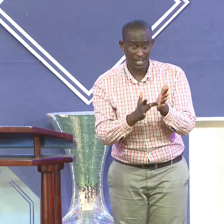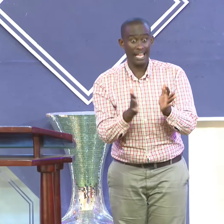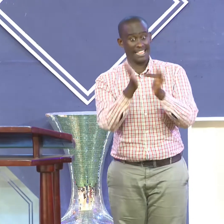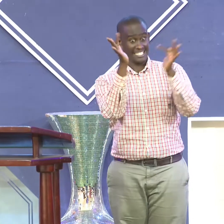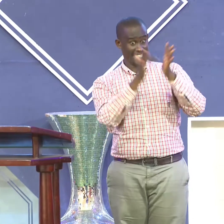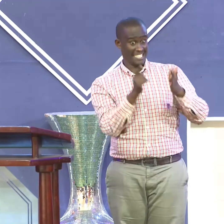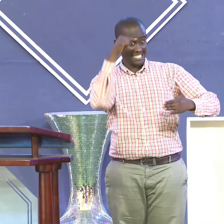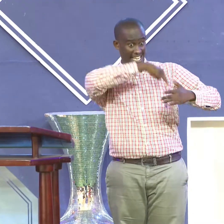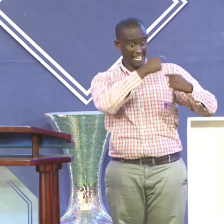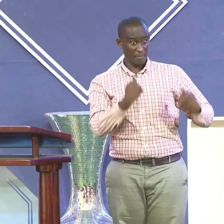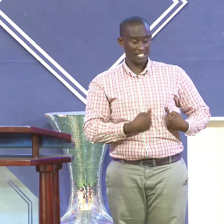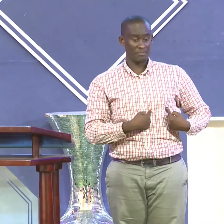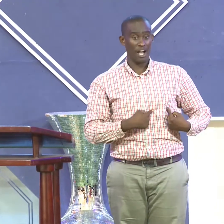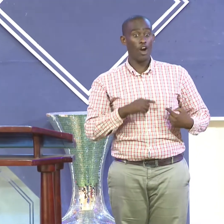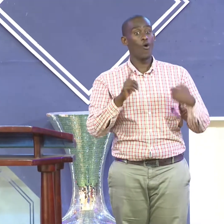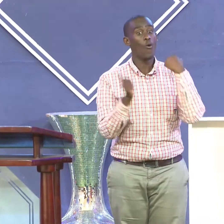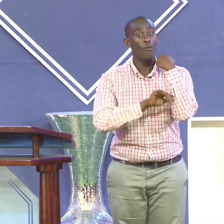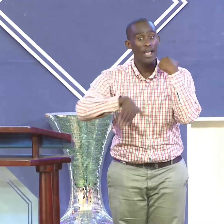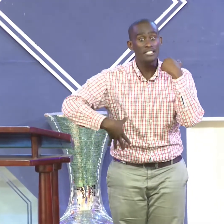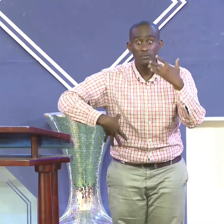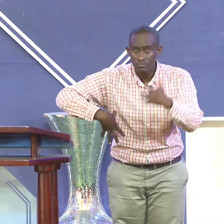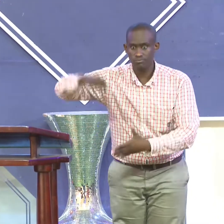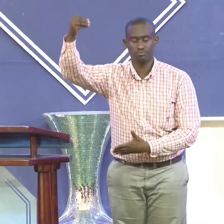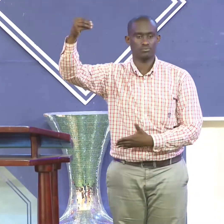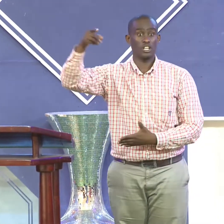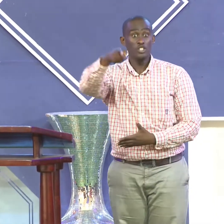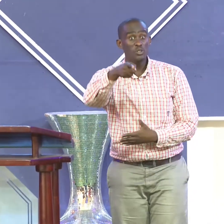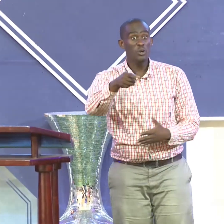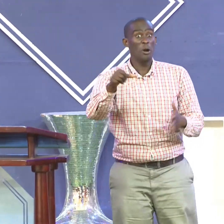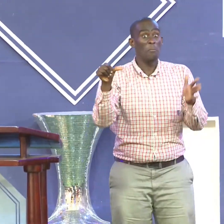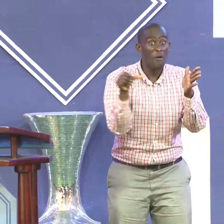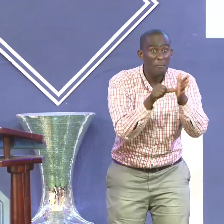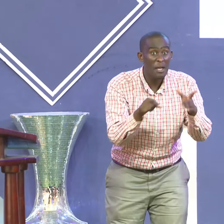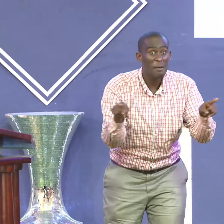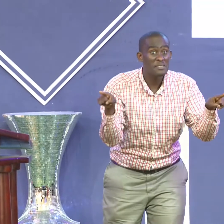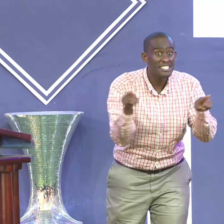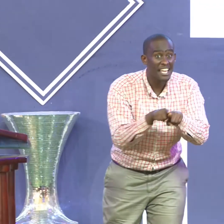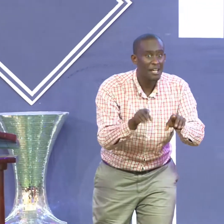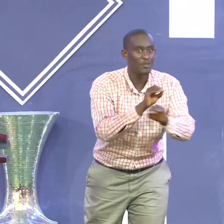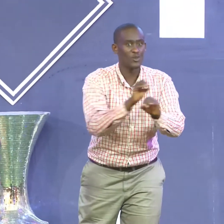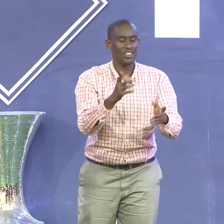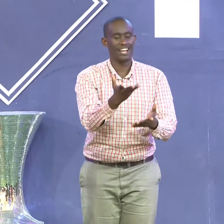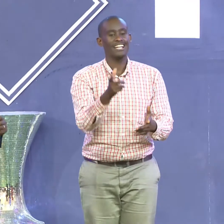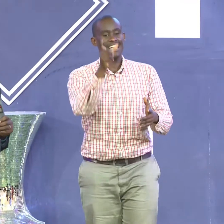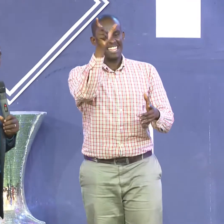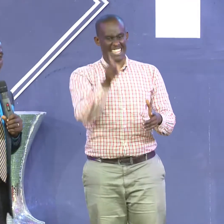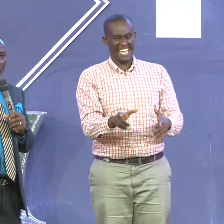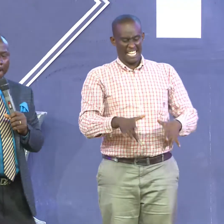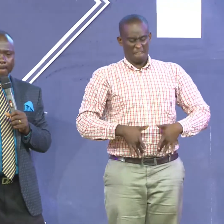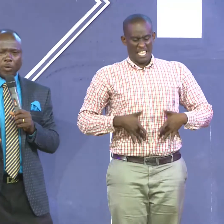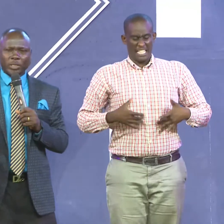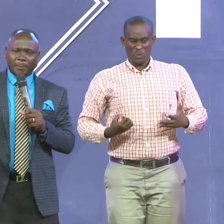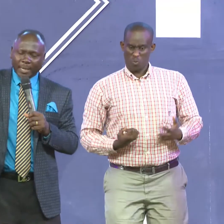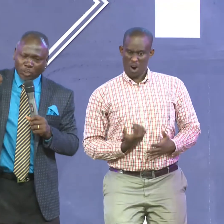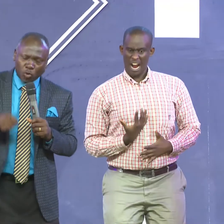boko. Adultery gets out. Toddamu kutawanyizibwa. And you are no longer disturbed. Chechibadde chikugumuka. That which was